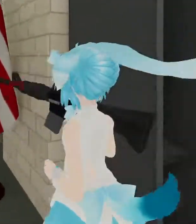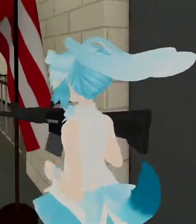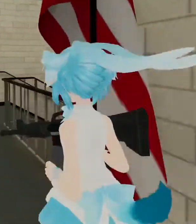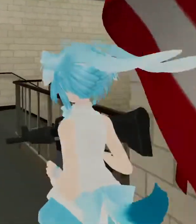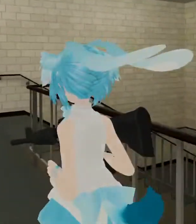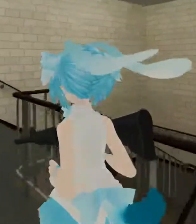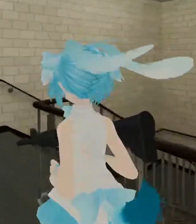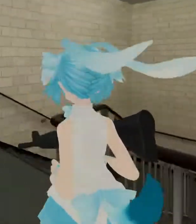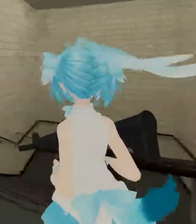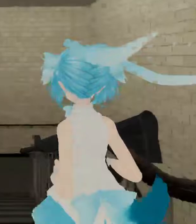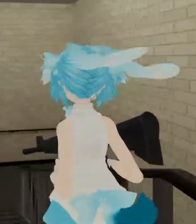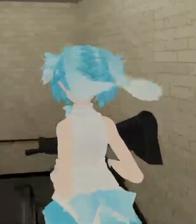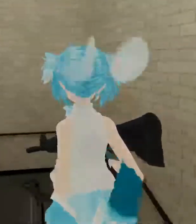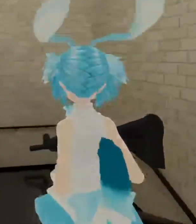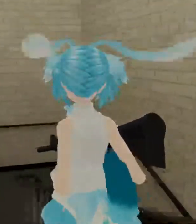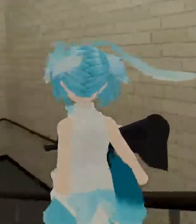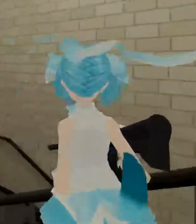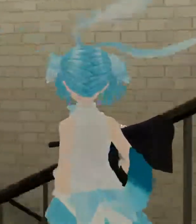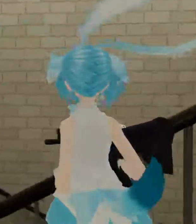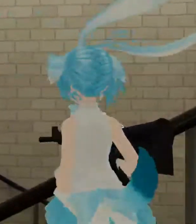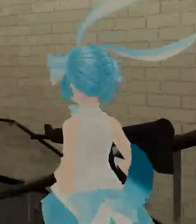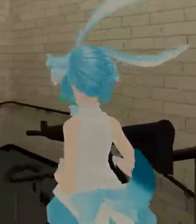I am absolutely terrified.